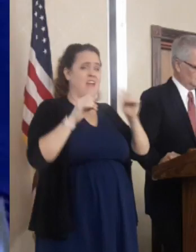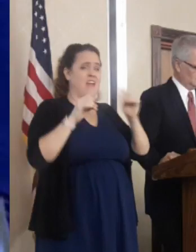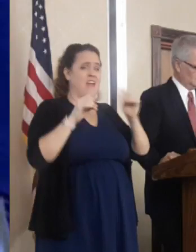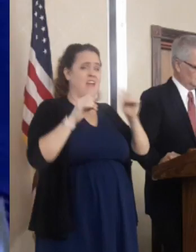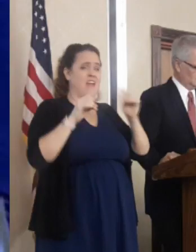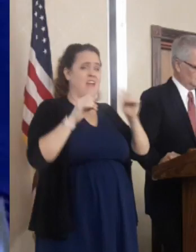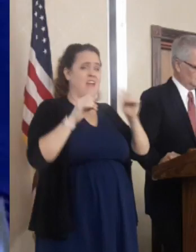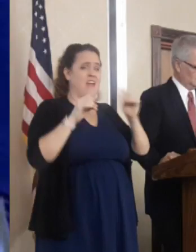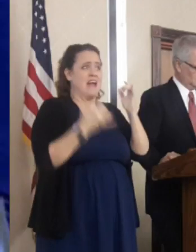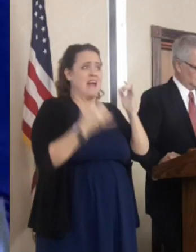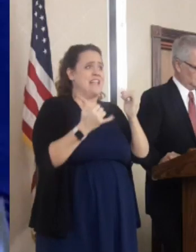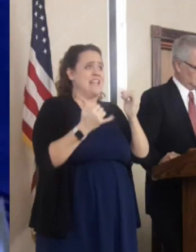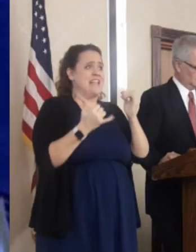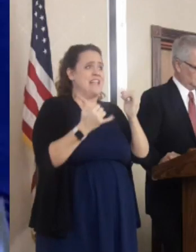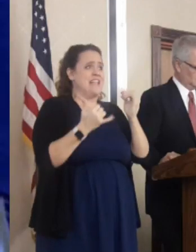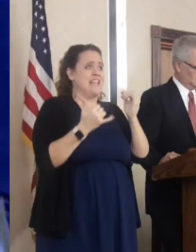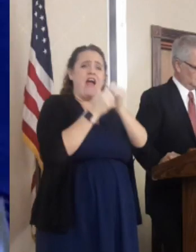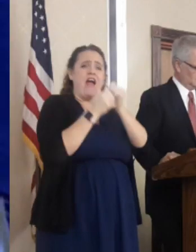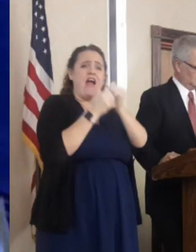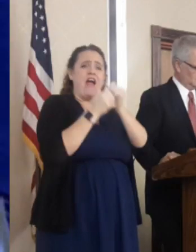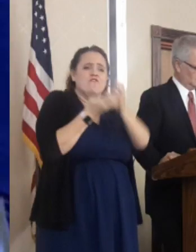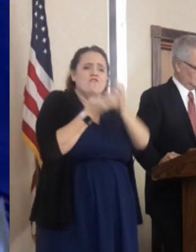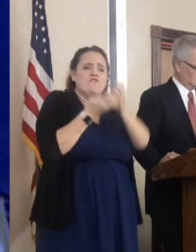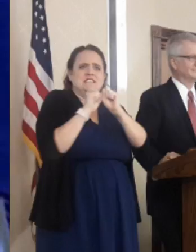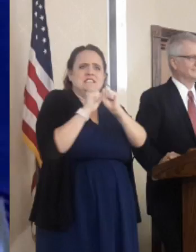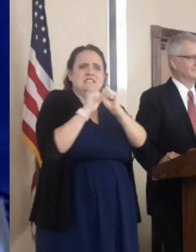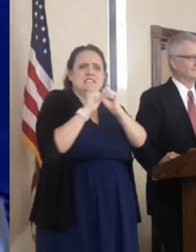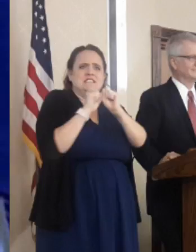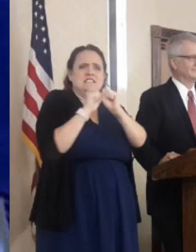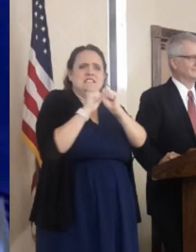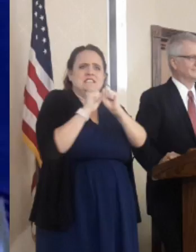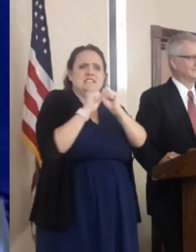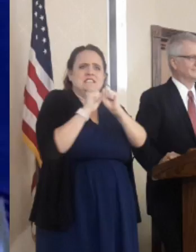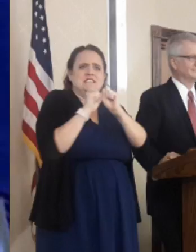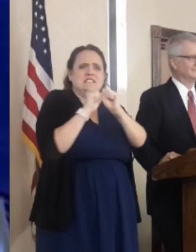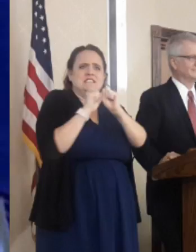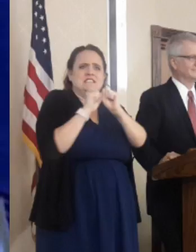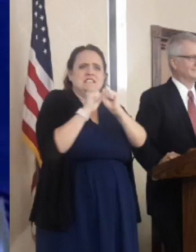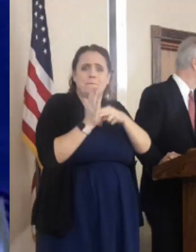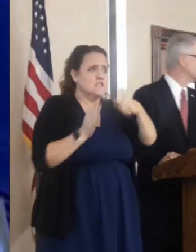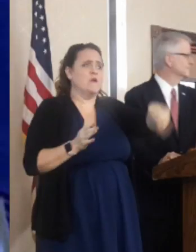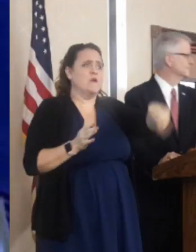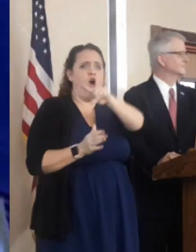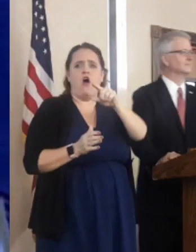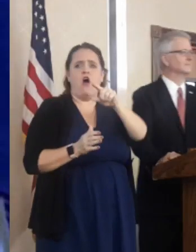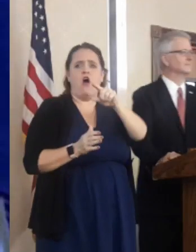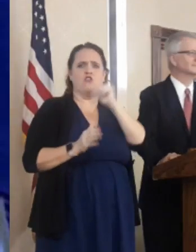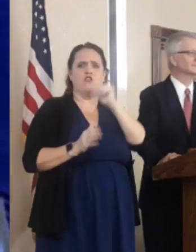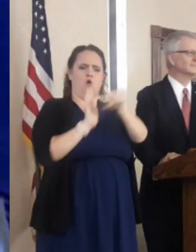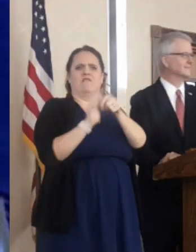of our society political. So that means we all essentially are disqualified from something.